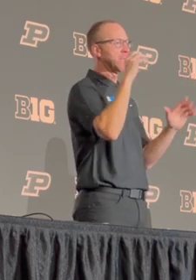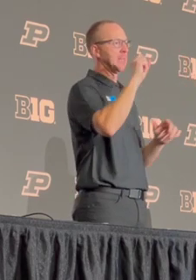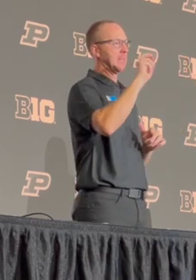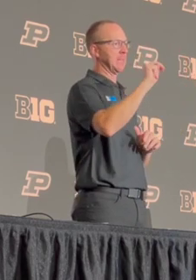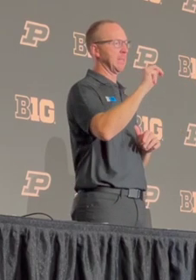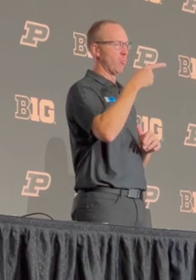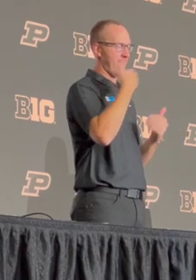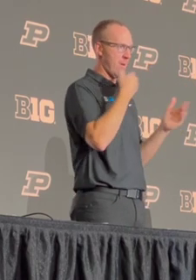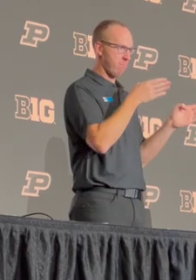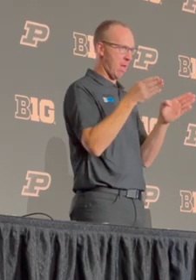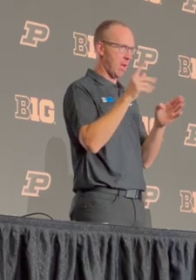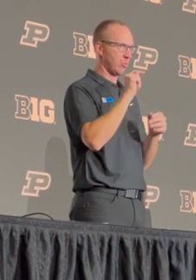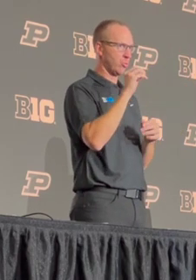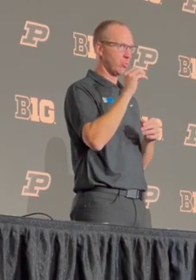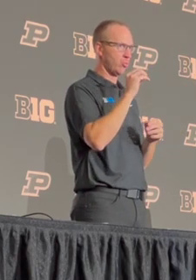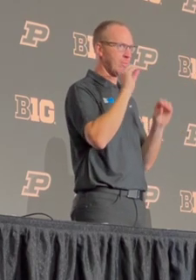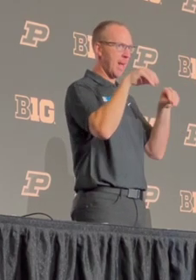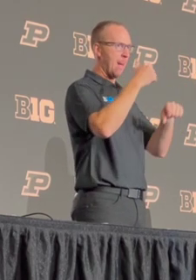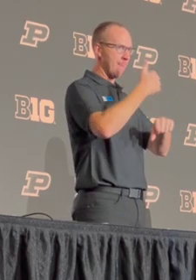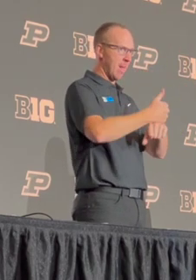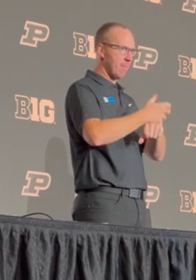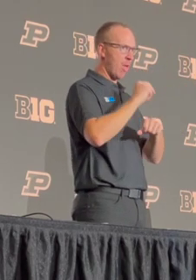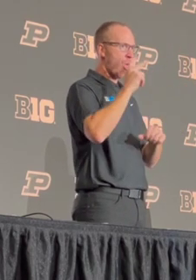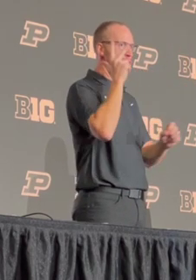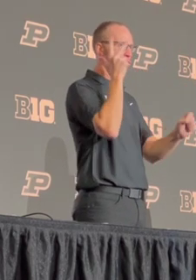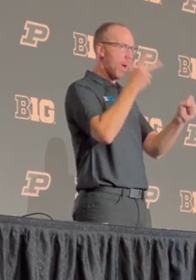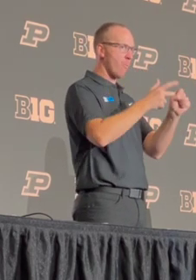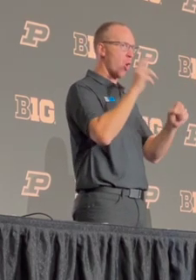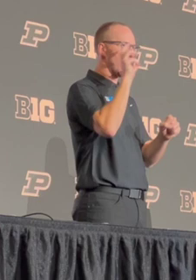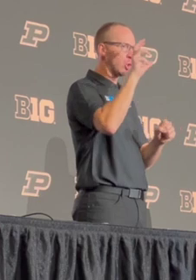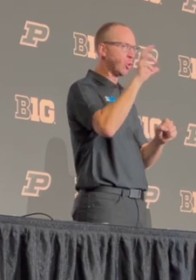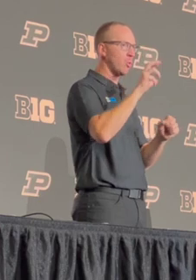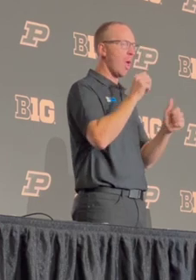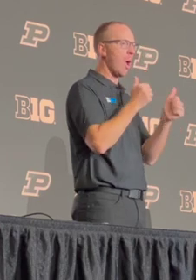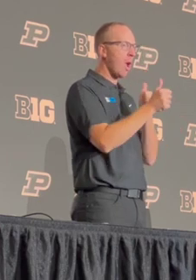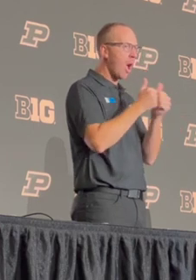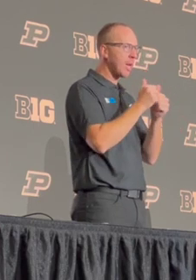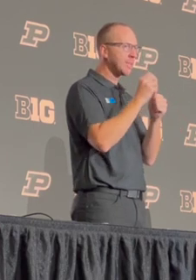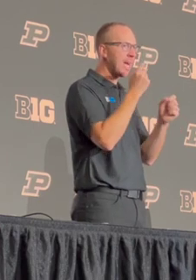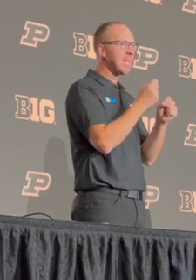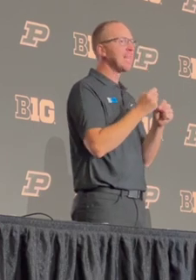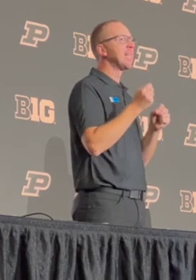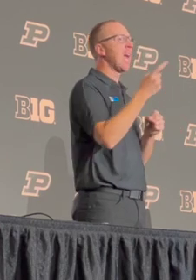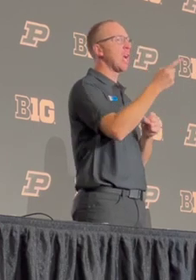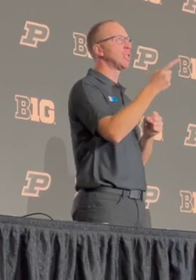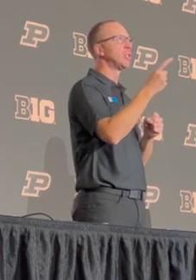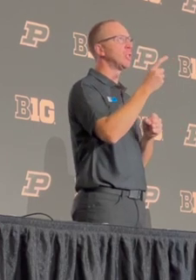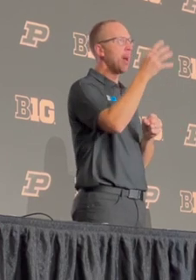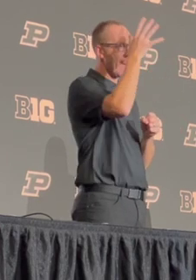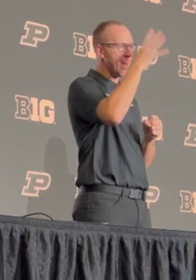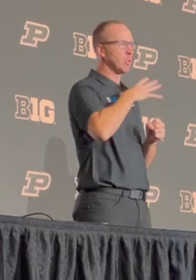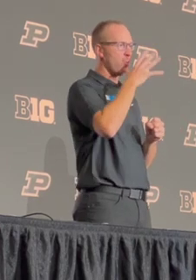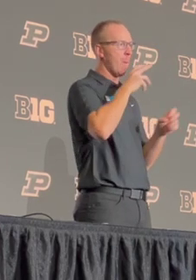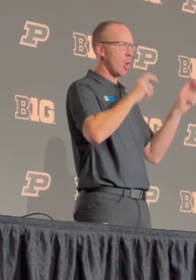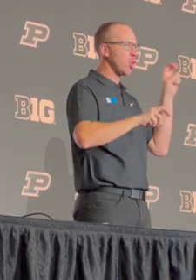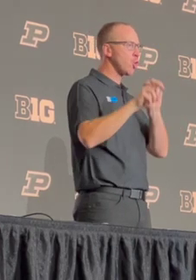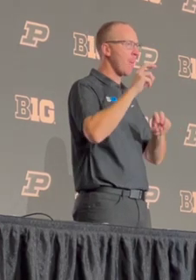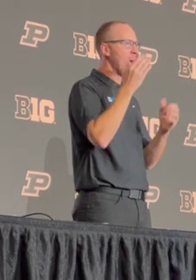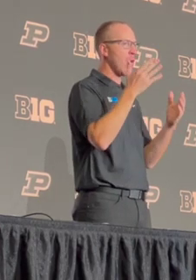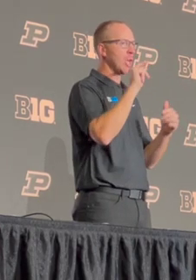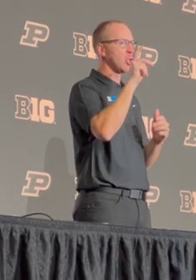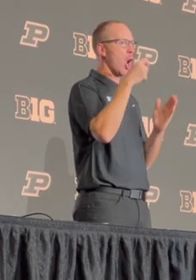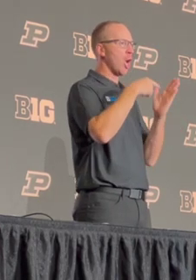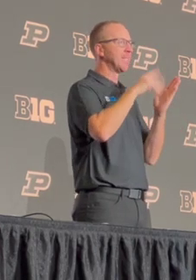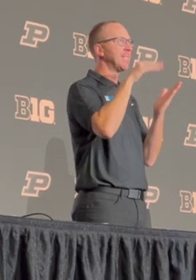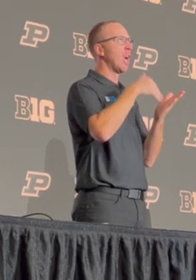Do you have plans to implement a three-point shooting contest at next year's men's and women's tournaments here at the Target